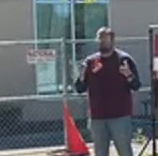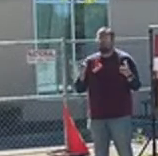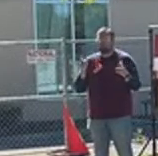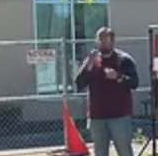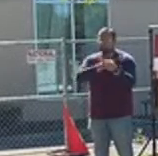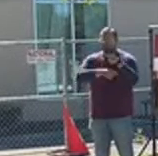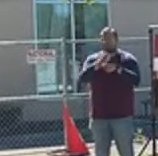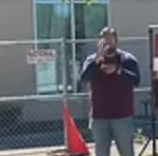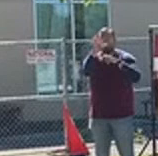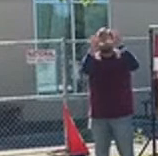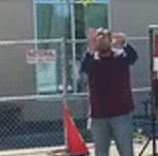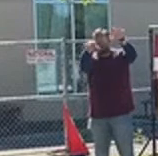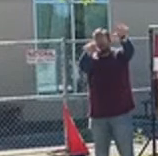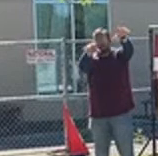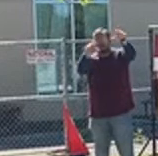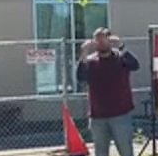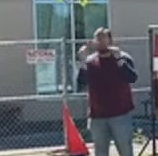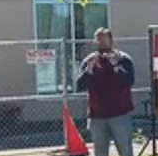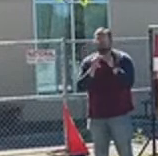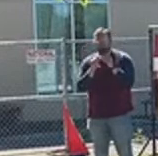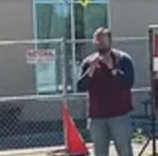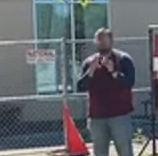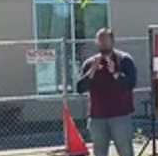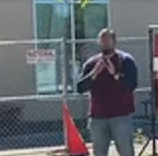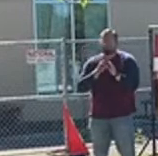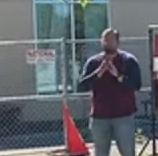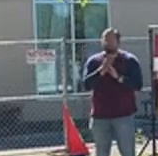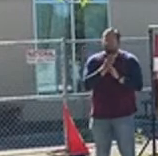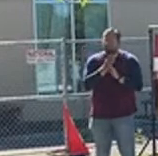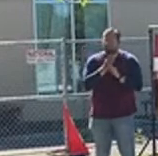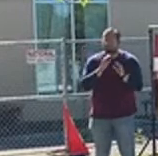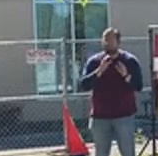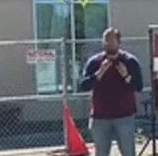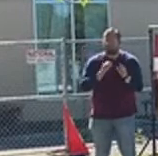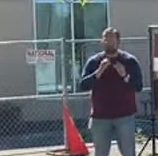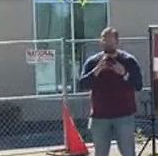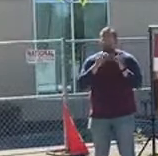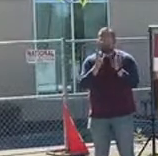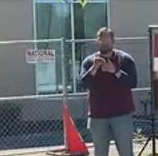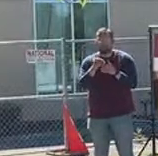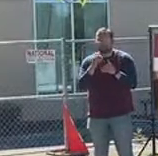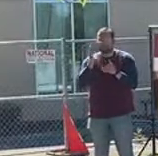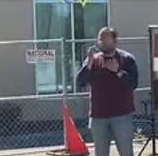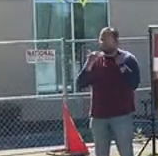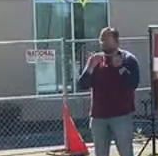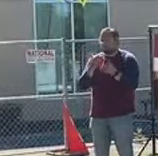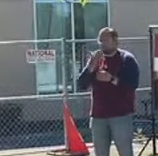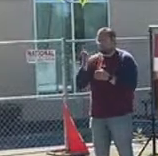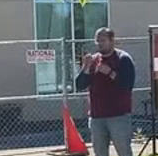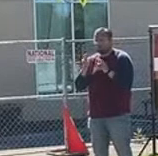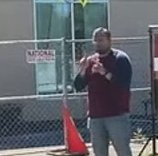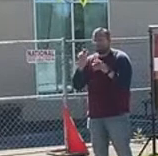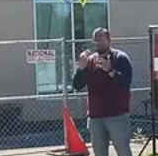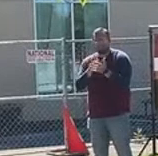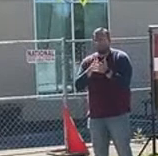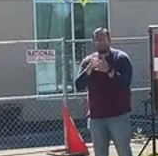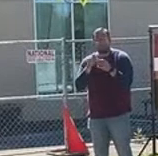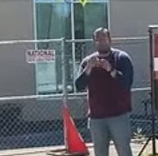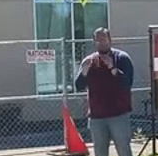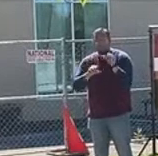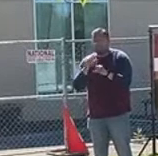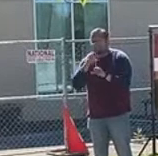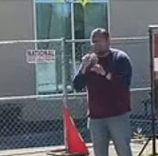the portables with a more permanent classroom space. It will give students a better opportunity to study science, and also with an expansion